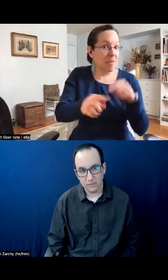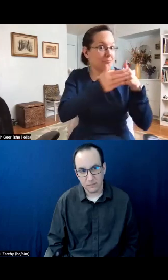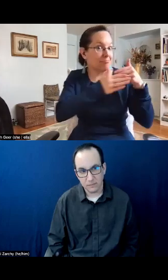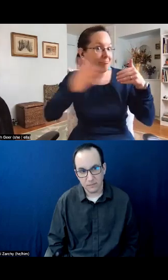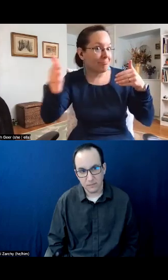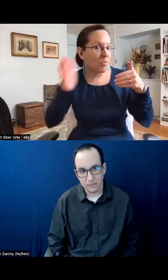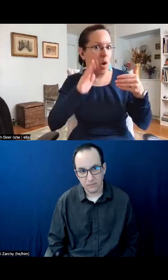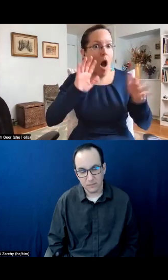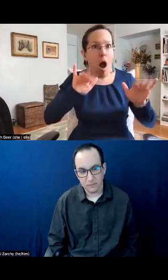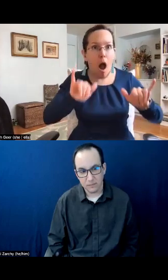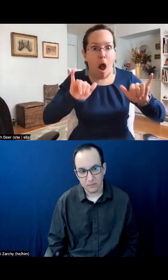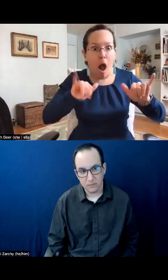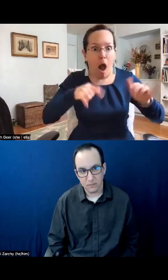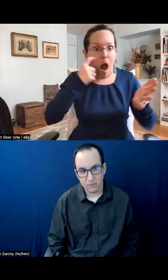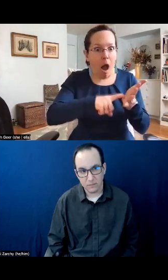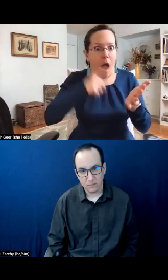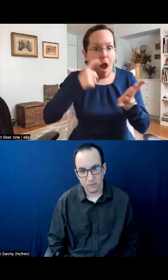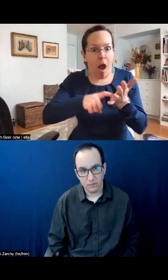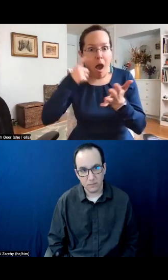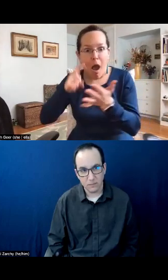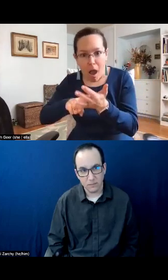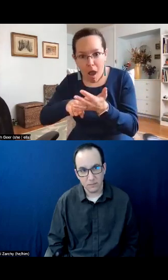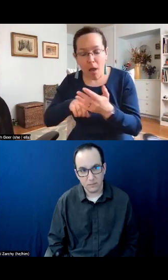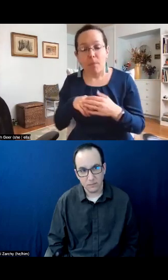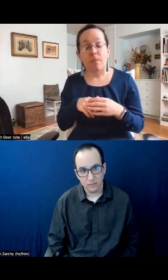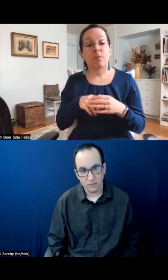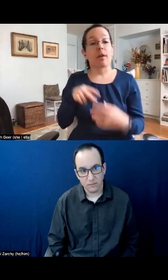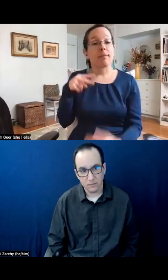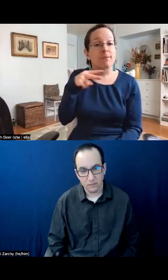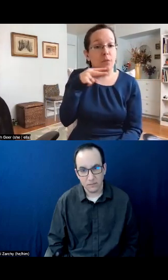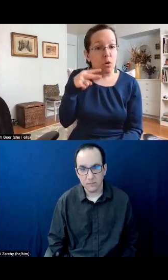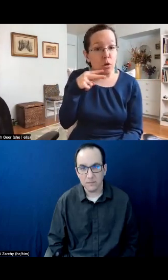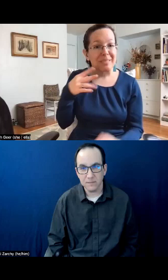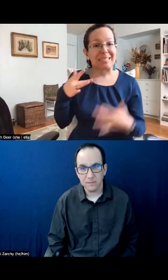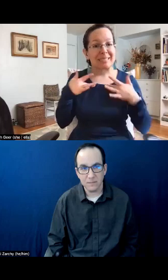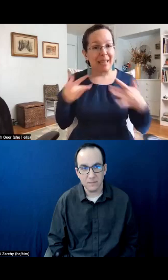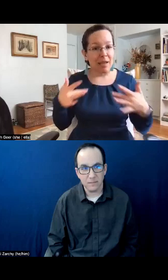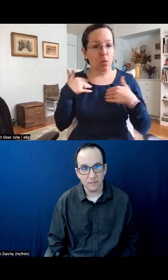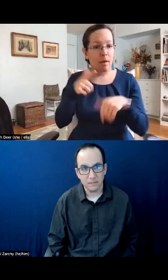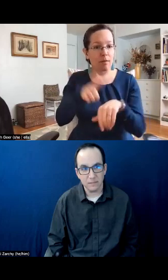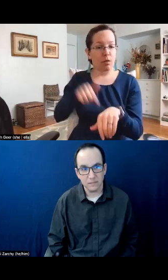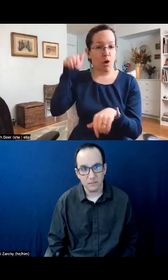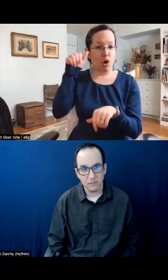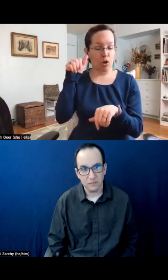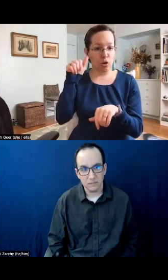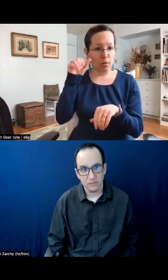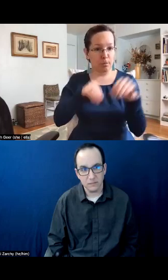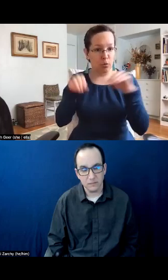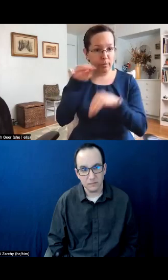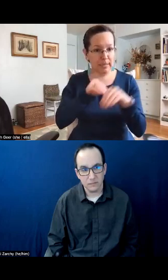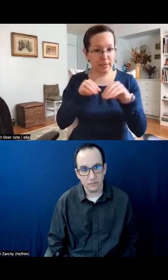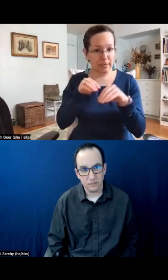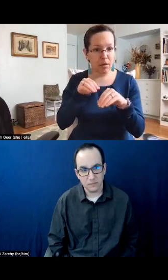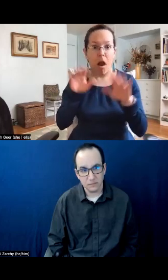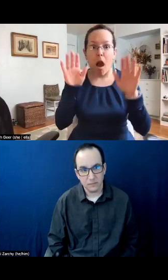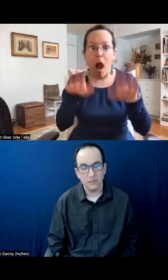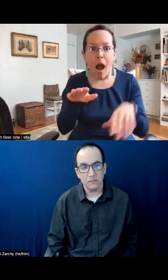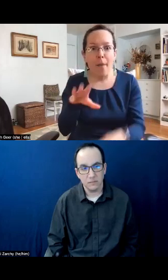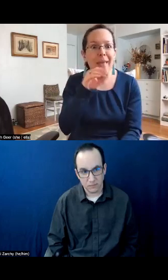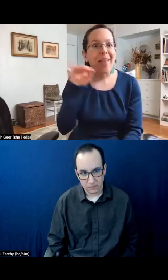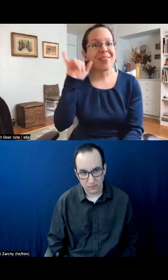expecting you to know or to have already known, or maybe this is new, I don't know, and it will help you start to see it everywhere, is that verbs tend to